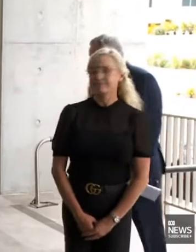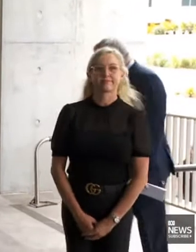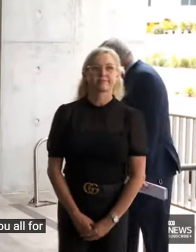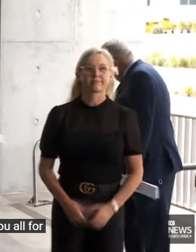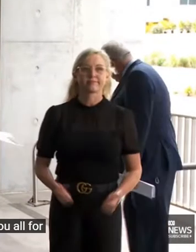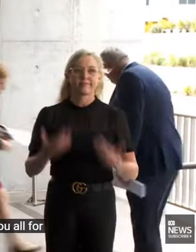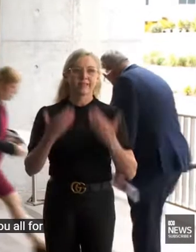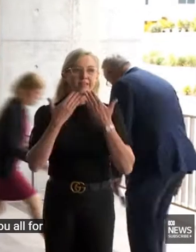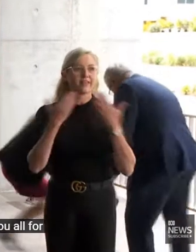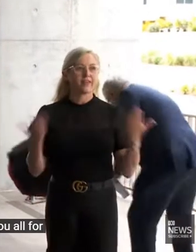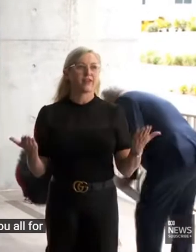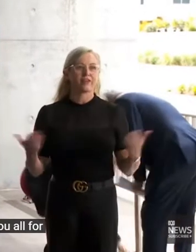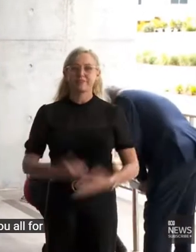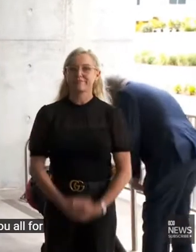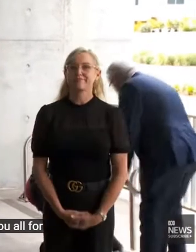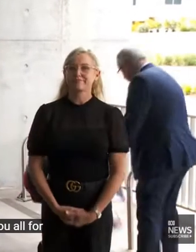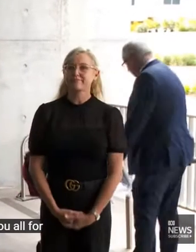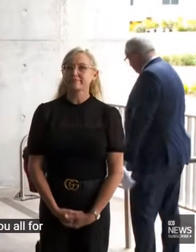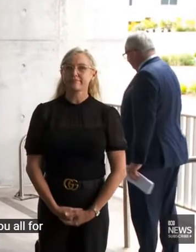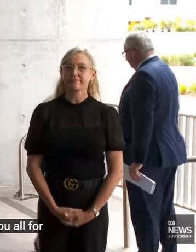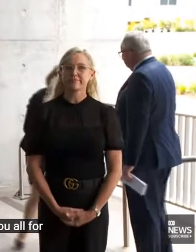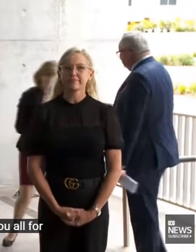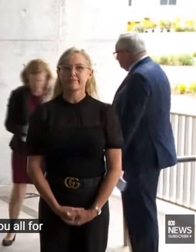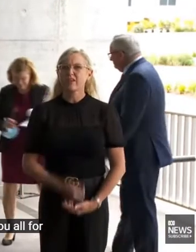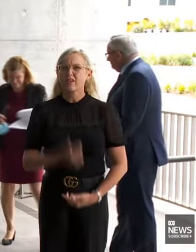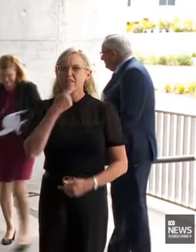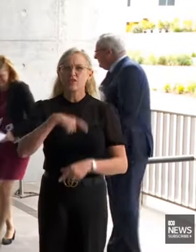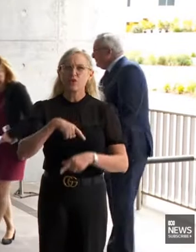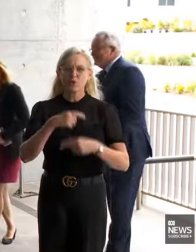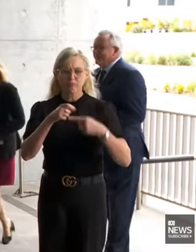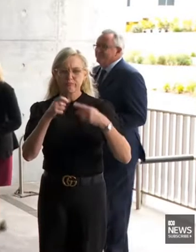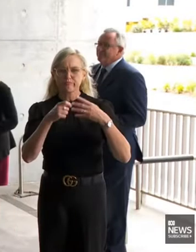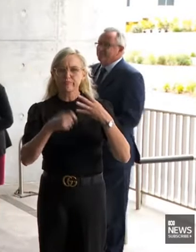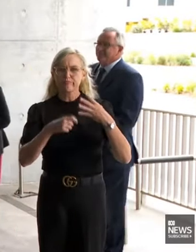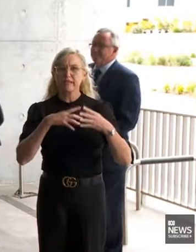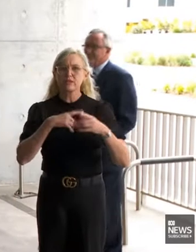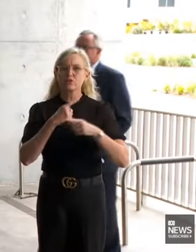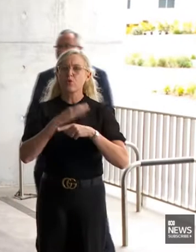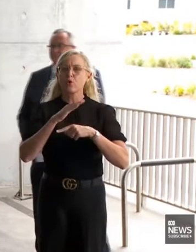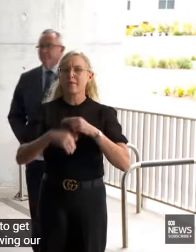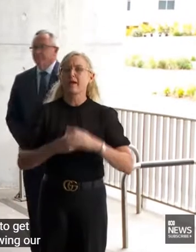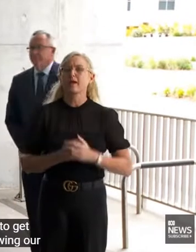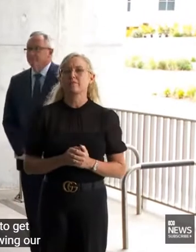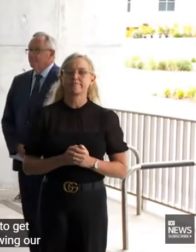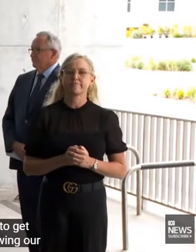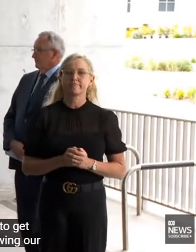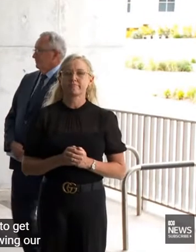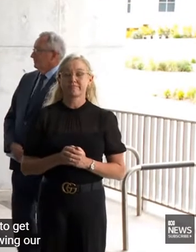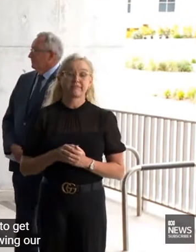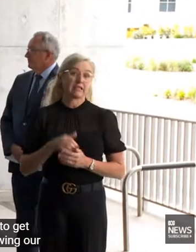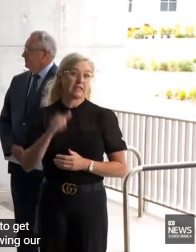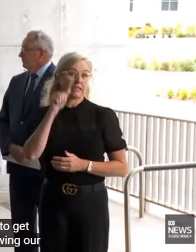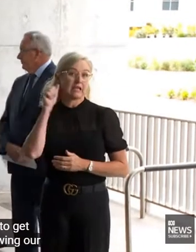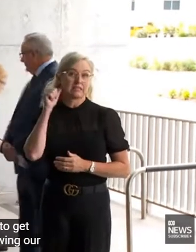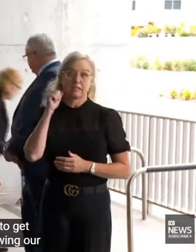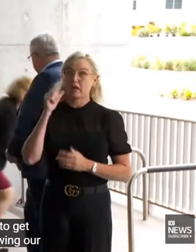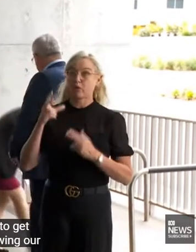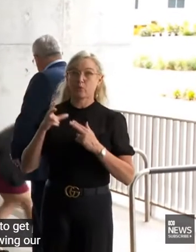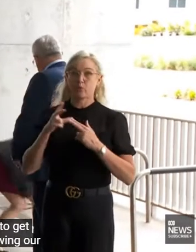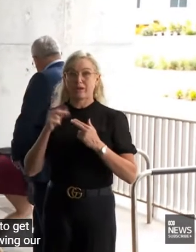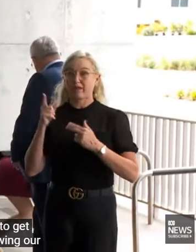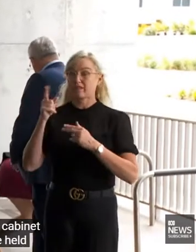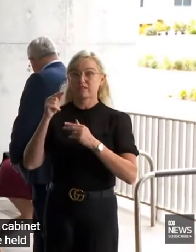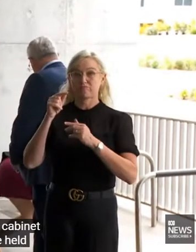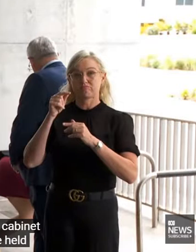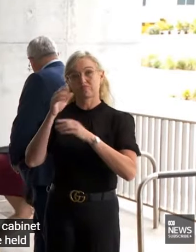Well, thank you all for coming. There's a few things to get through today following our meeting of National Cabinet yesterday, and we